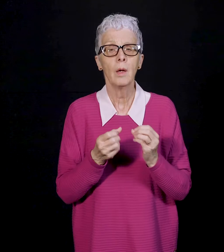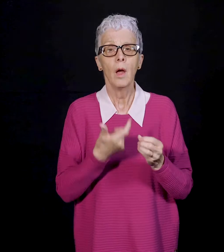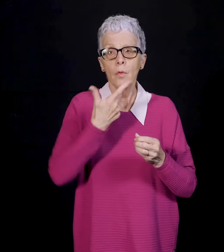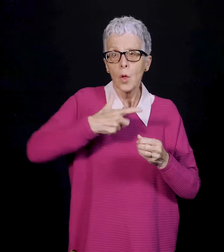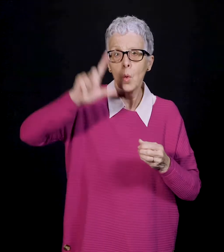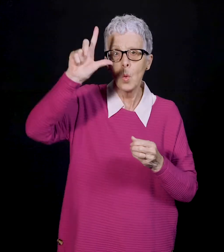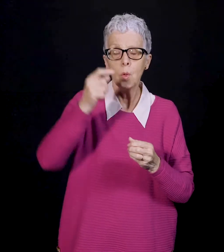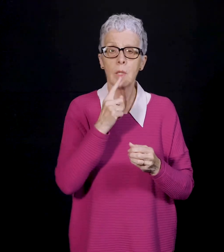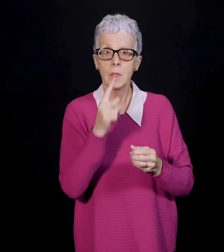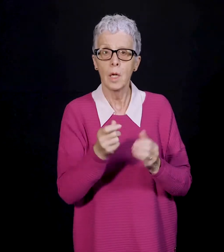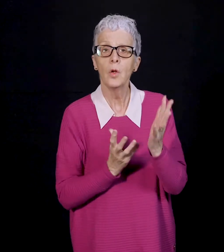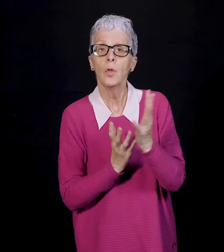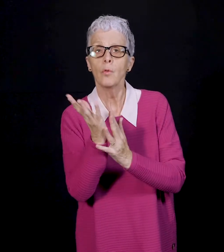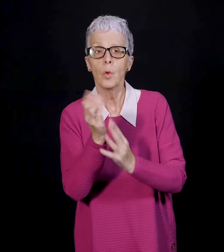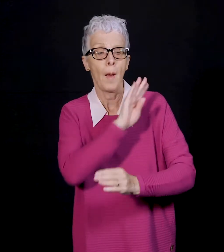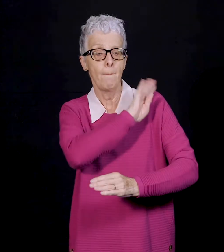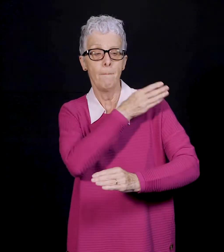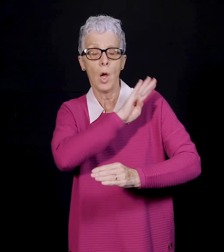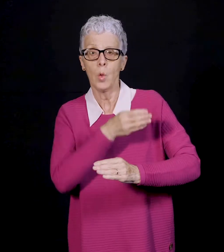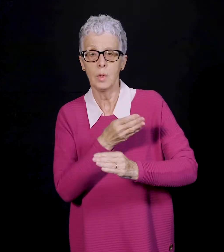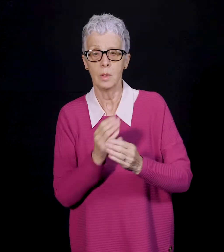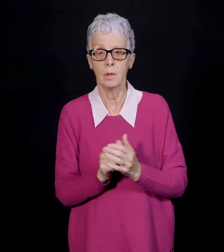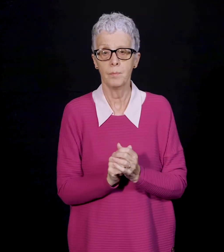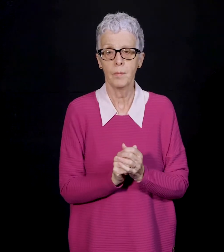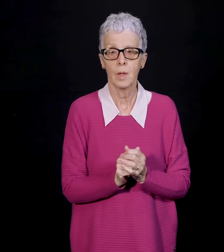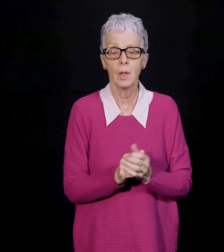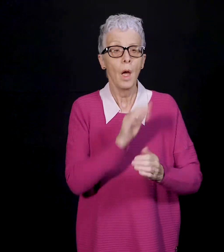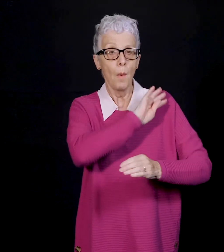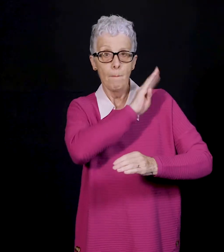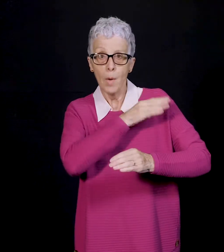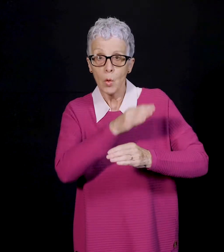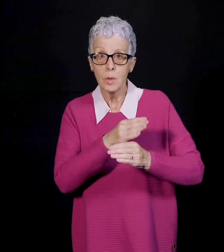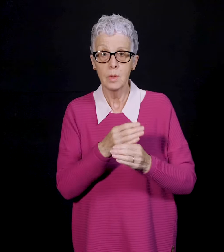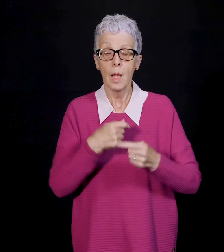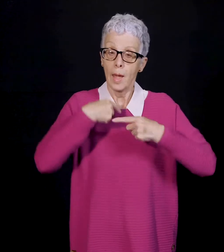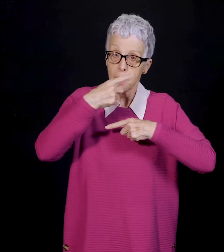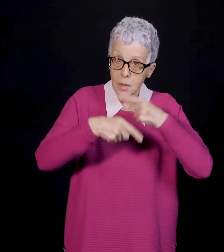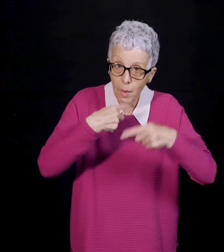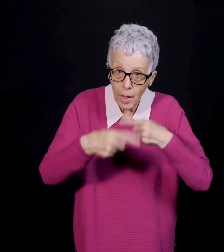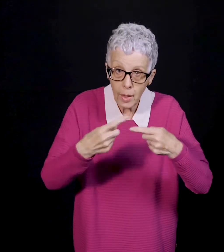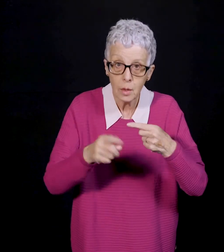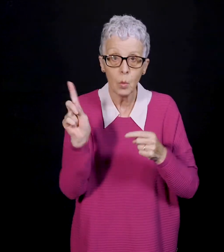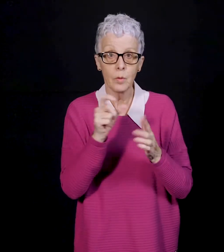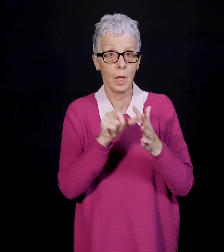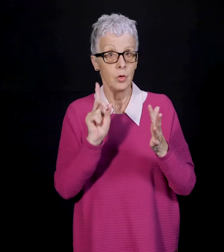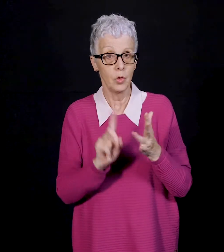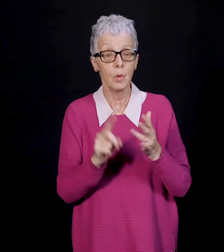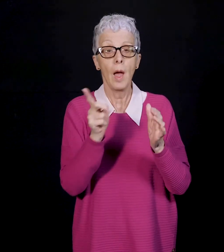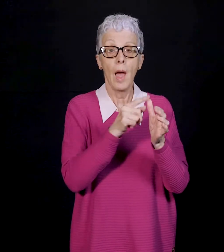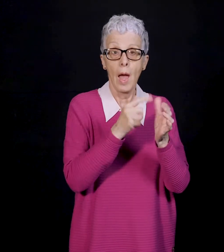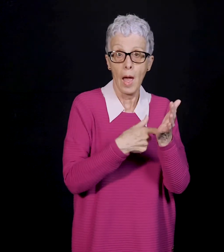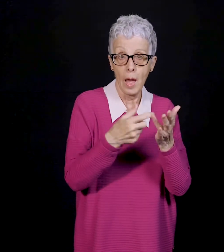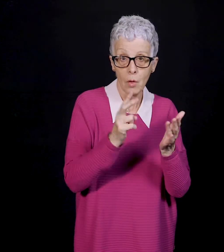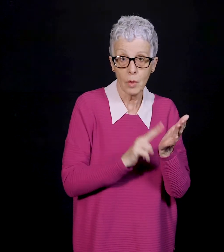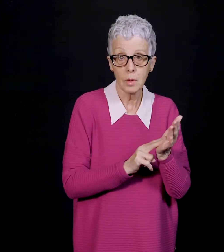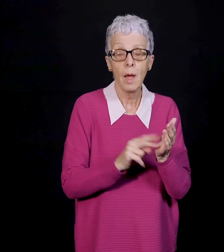so good. These guys are going well. Moses had outlined it. Aaron and these sons, Nadab and Abihu, are